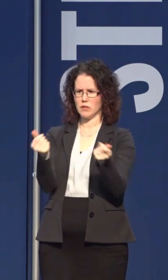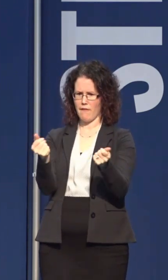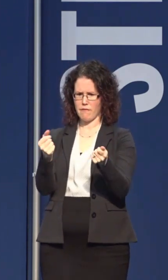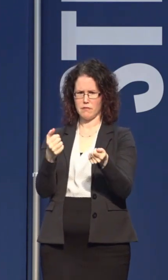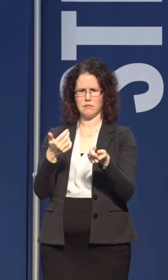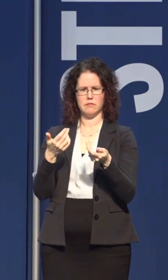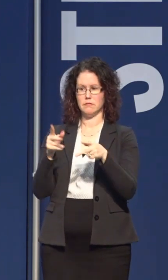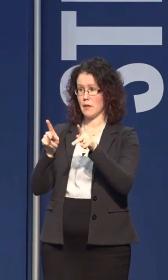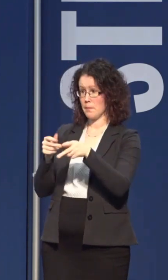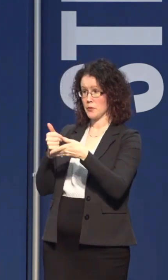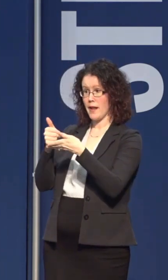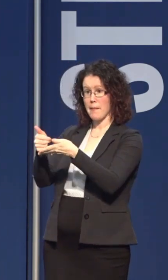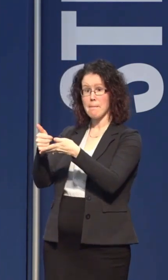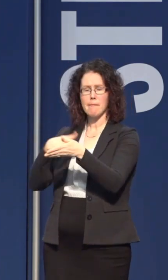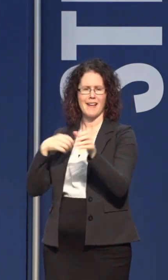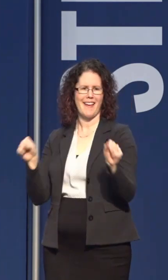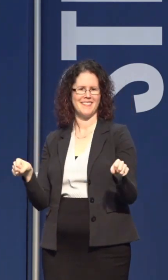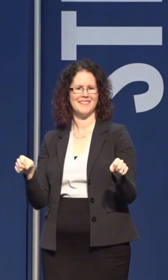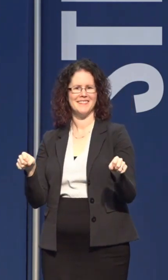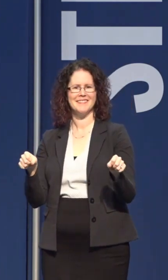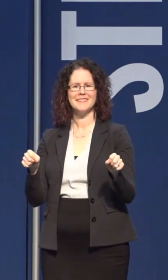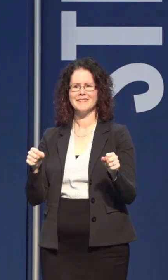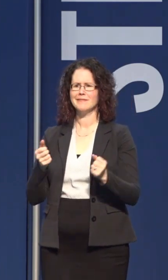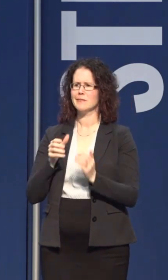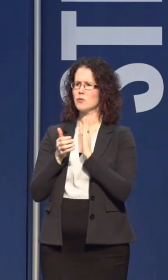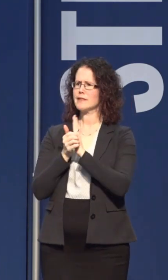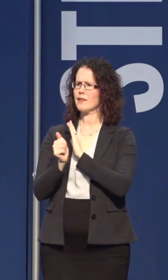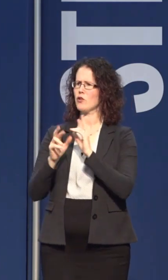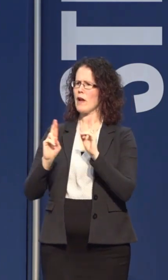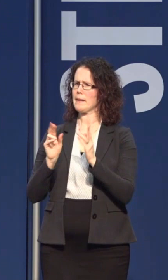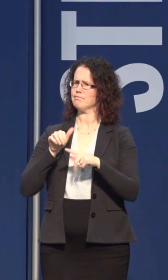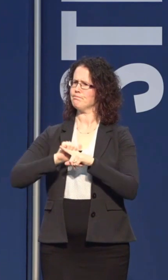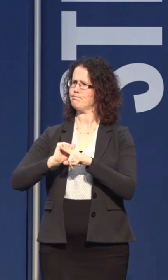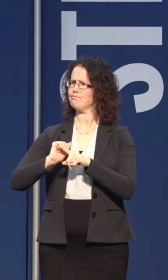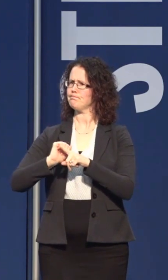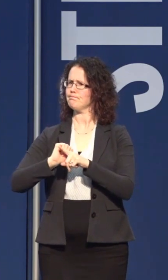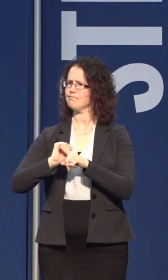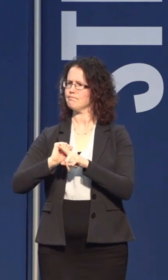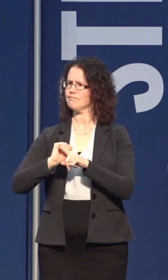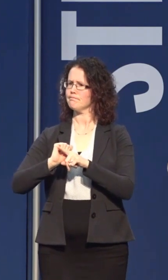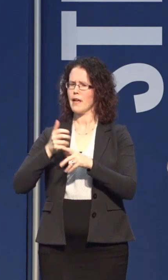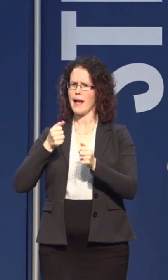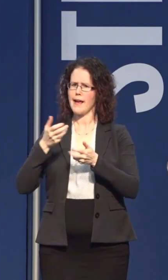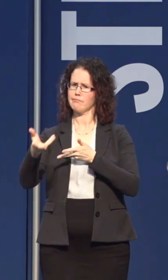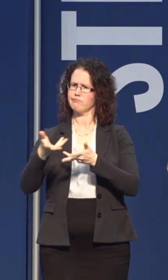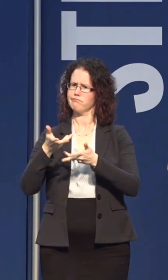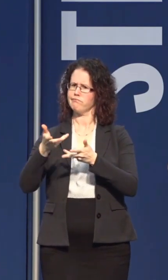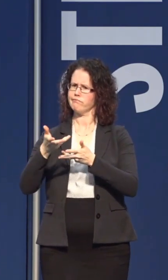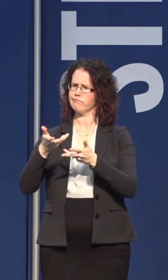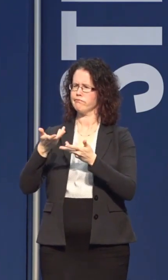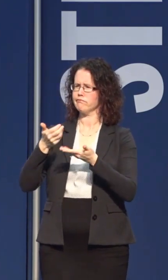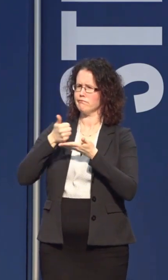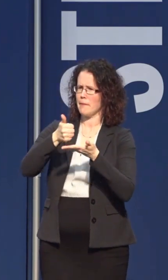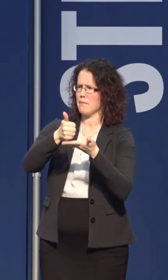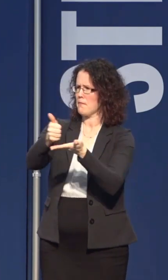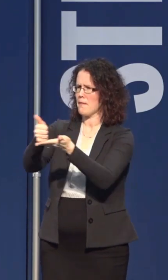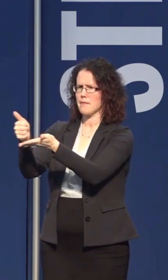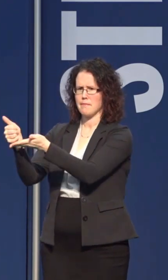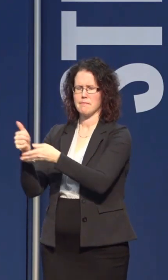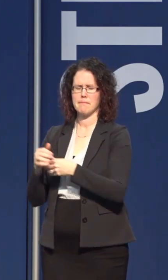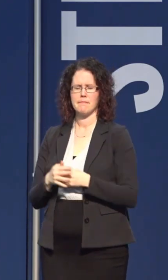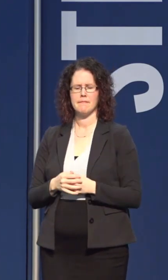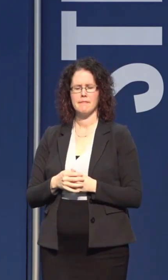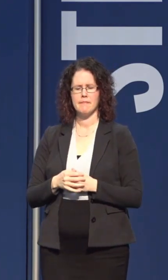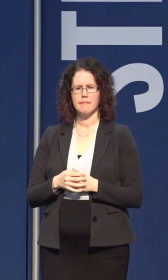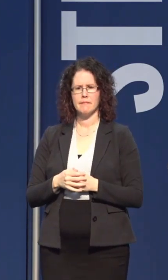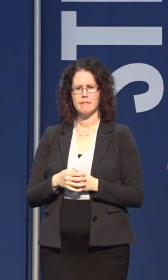someone in need. In essence, to pay forward a kind gesture. This notion of having a duty to always